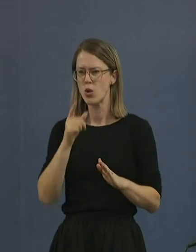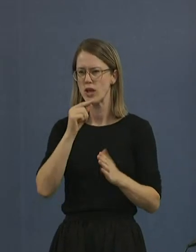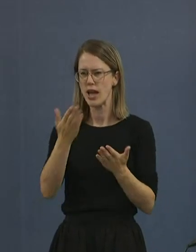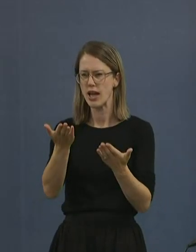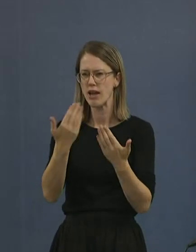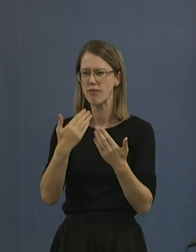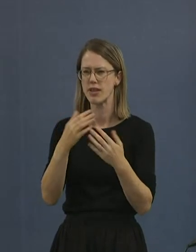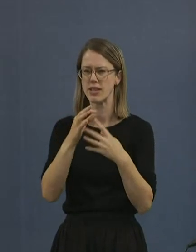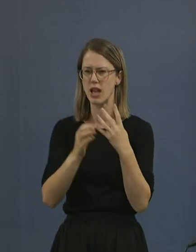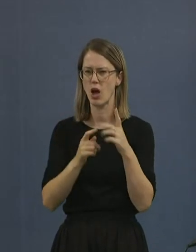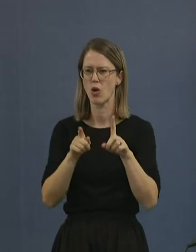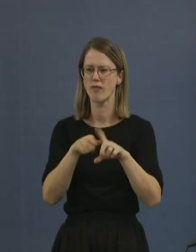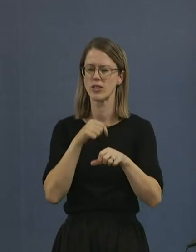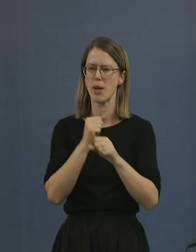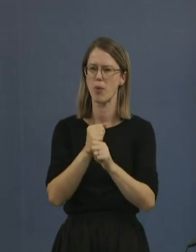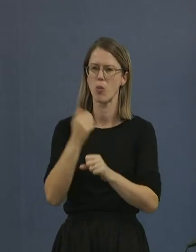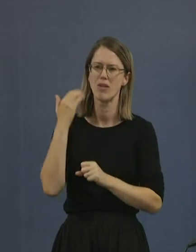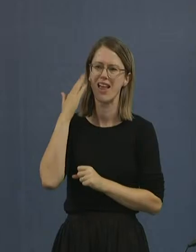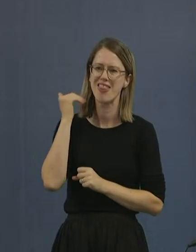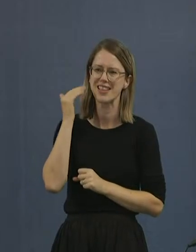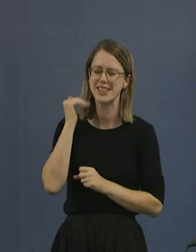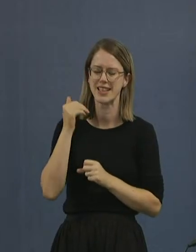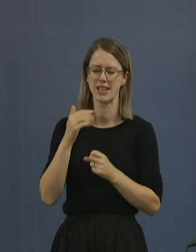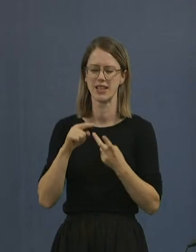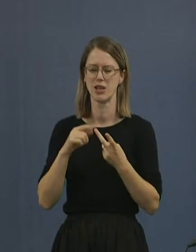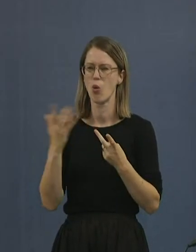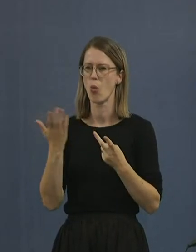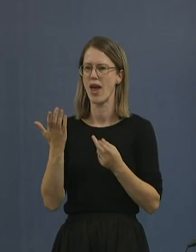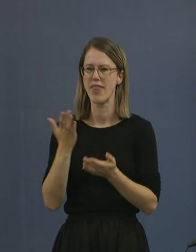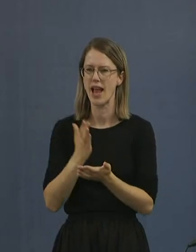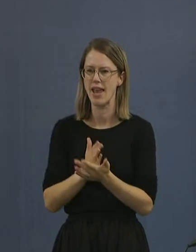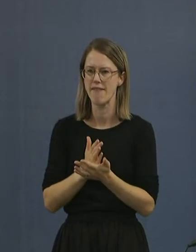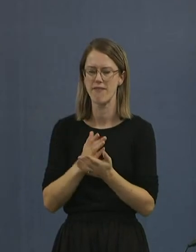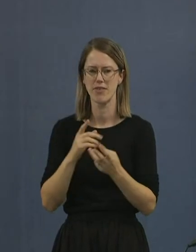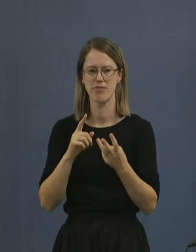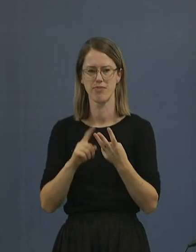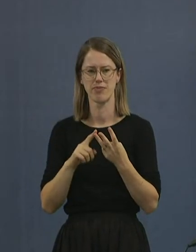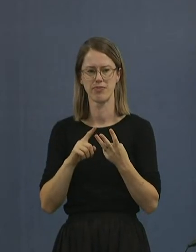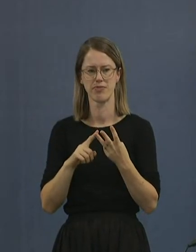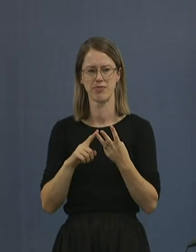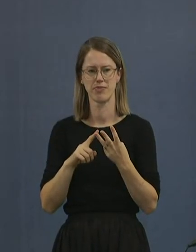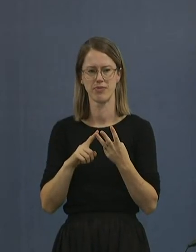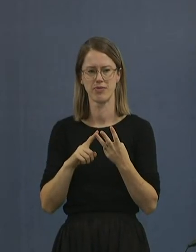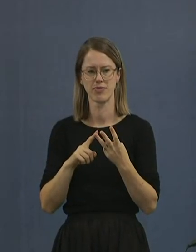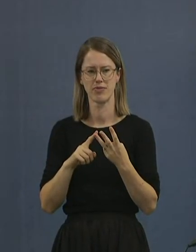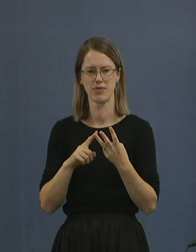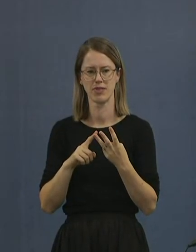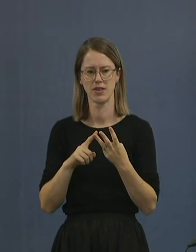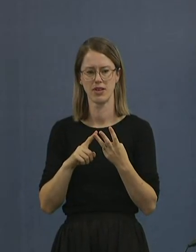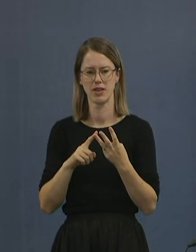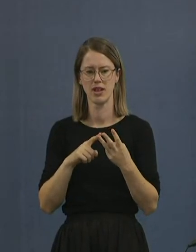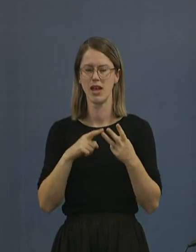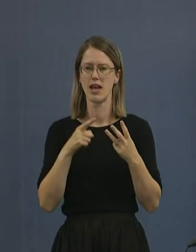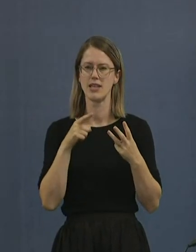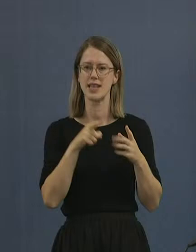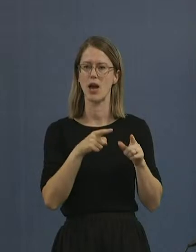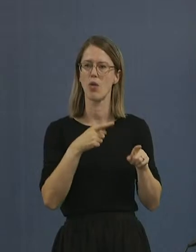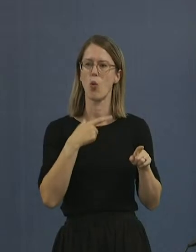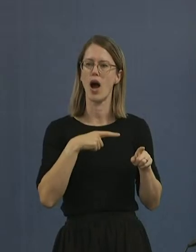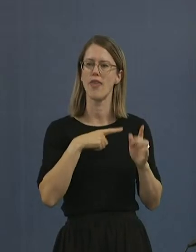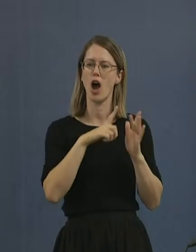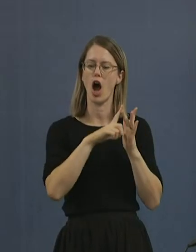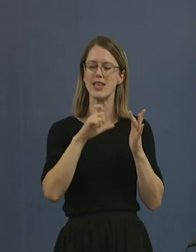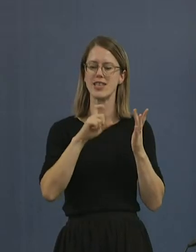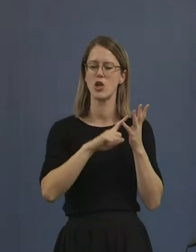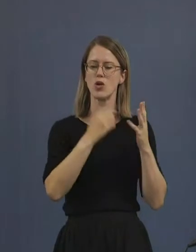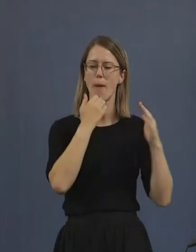ethnic background and where in New Zealand they were? And does that sort of relate at all to the drop of people in ICU? Or are people sort of